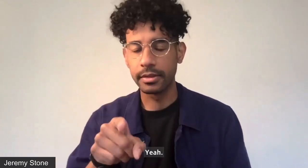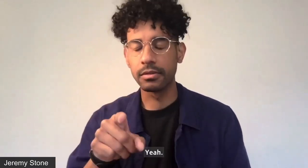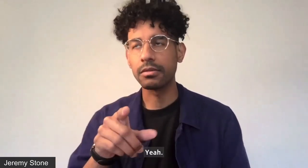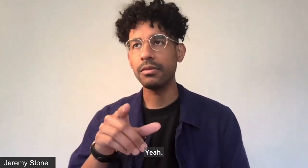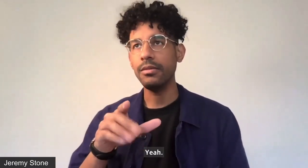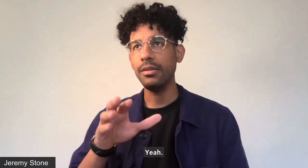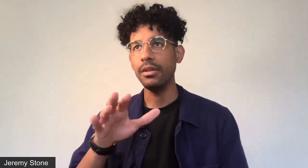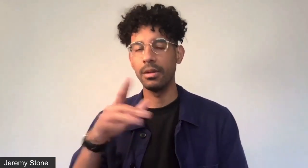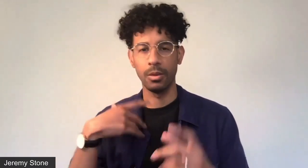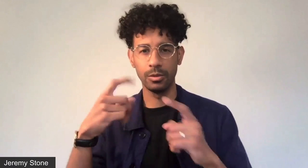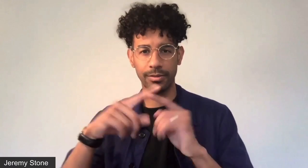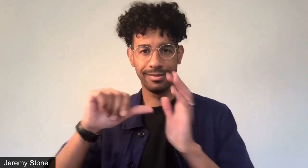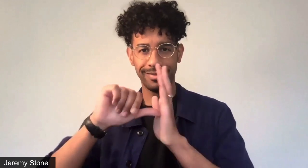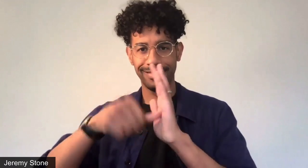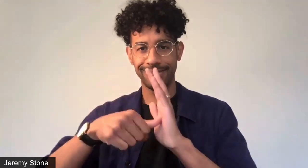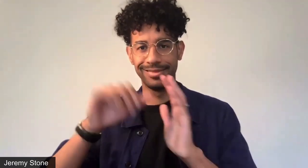Yeah.